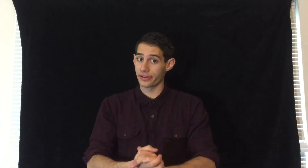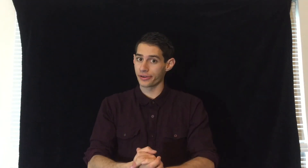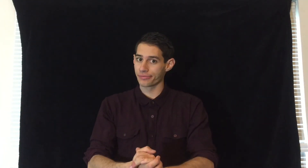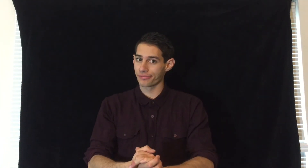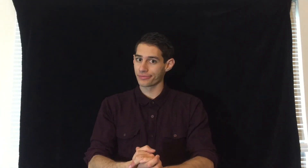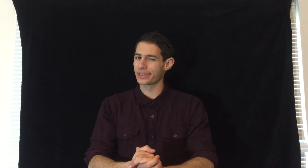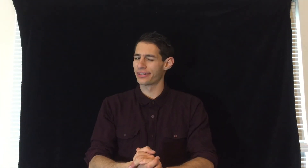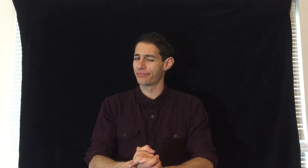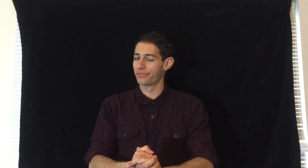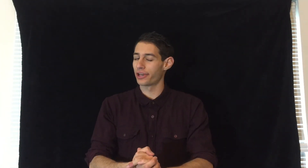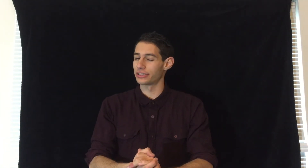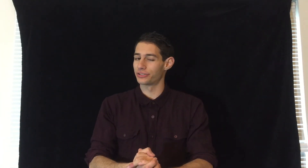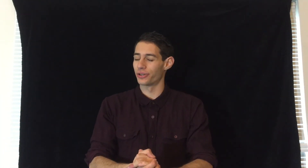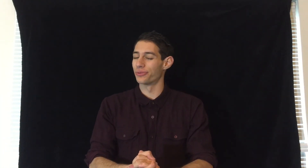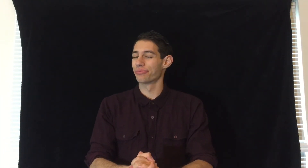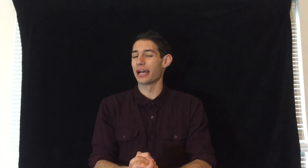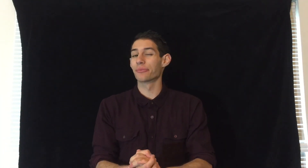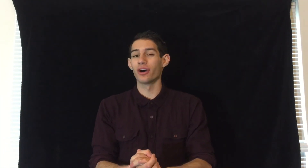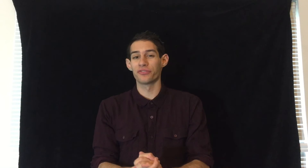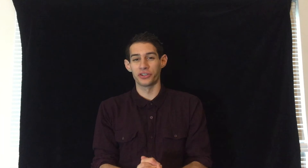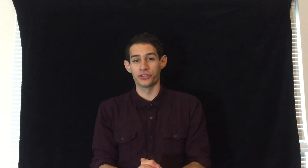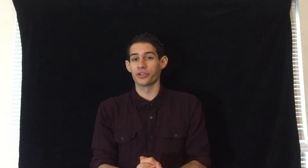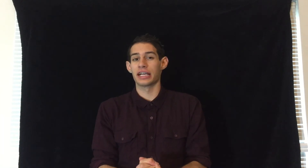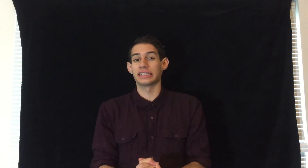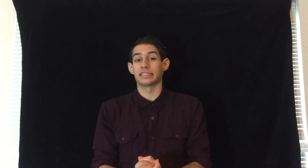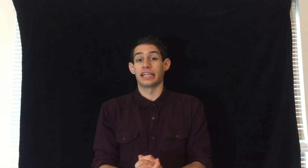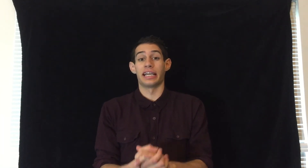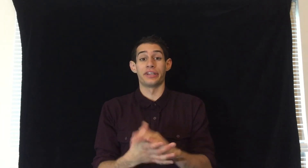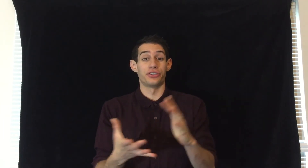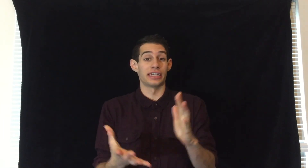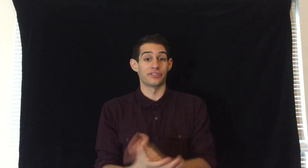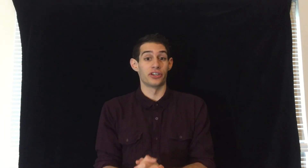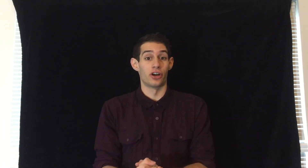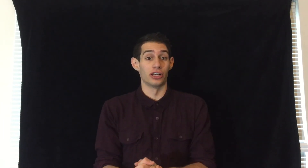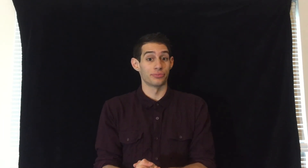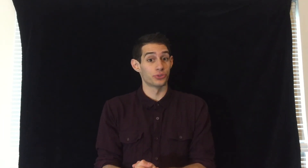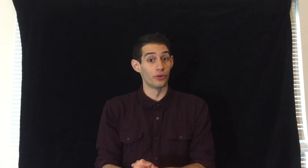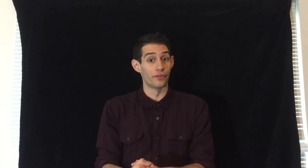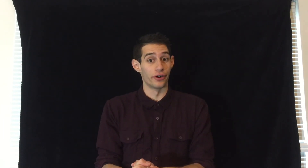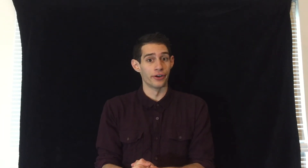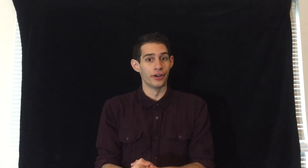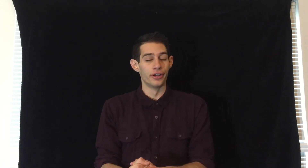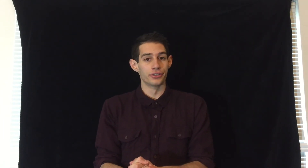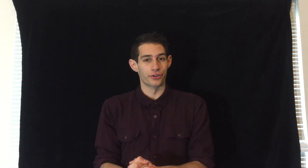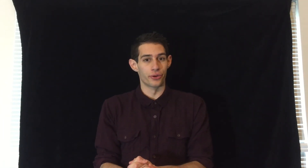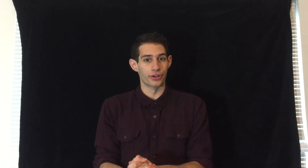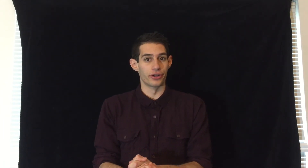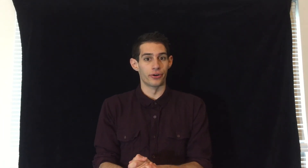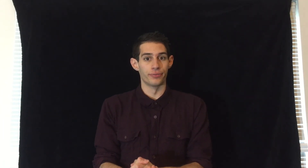together? Thought so. I'm confident in you guys, and you guys have done awesome so far. So here we go.